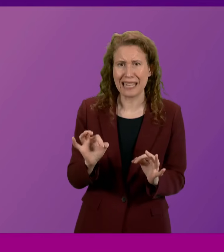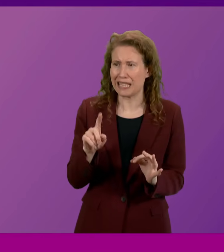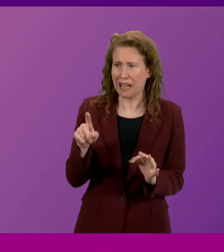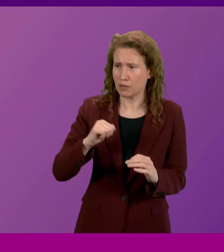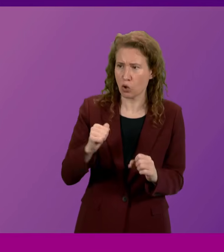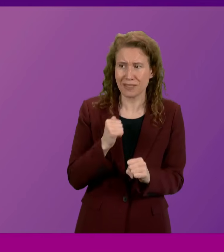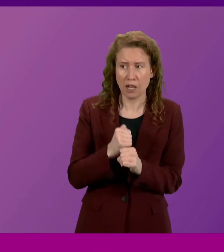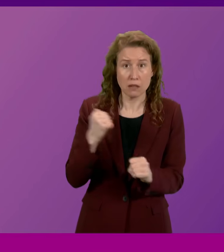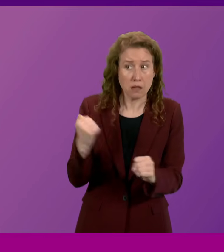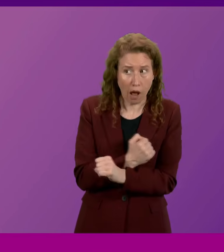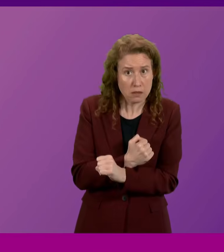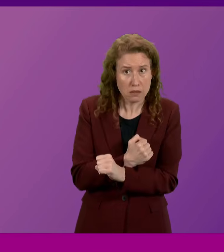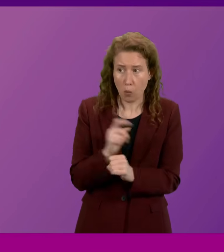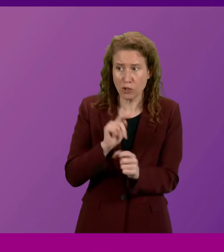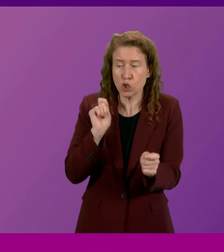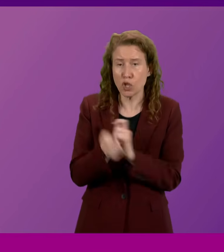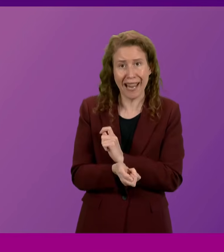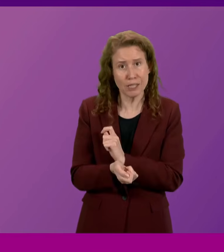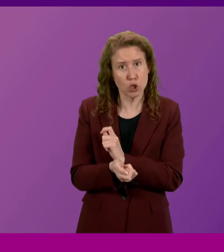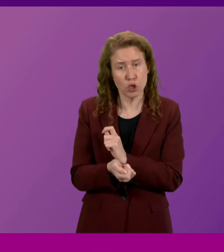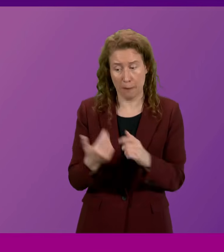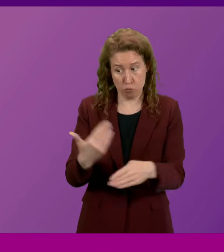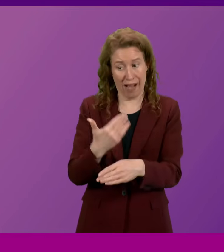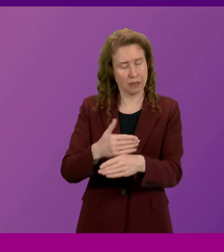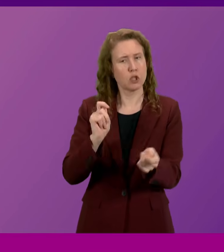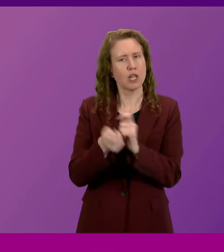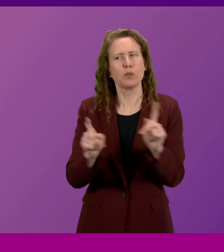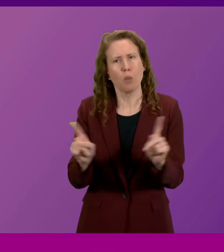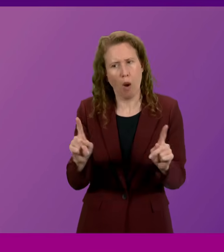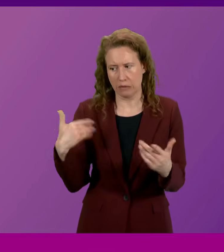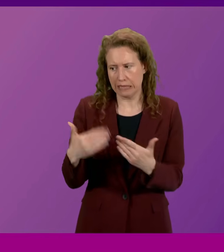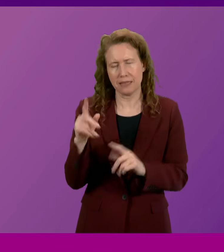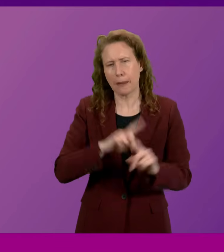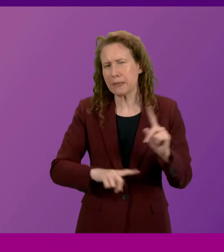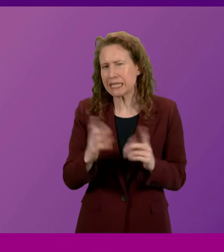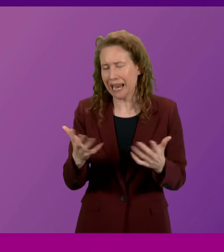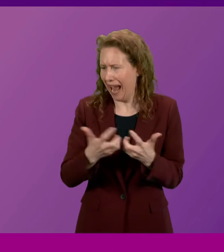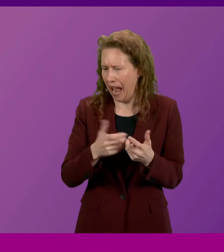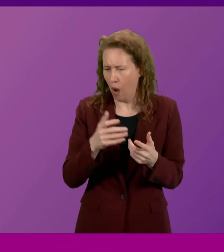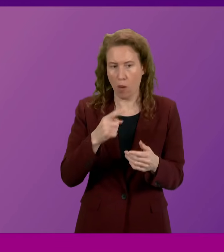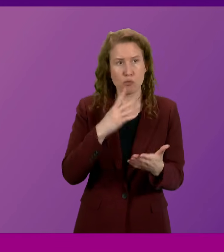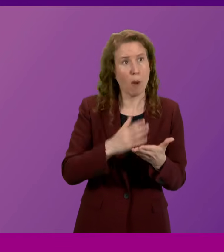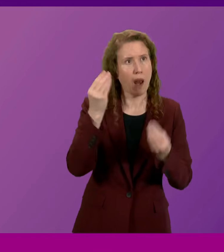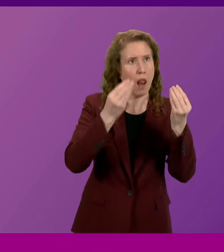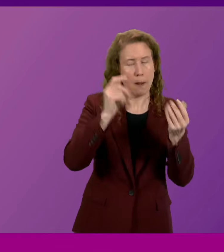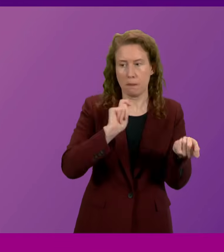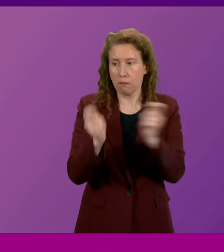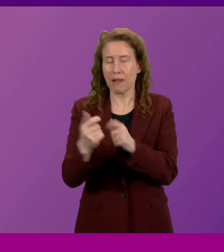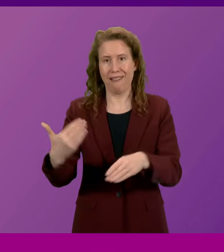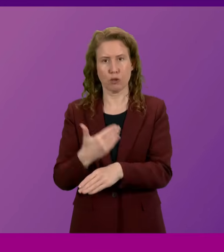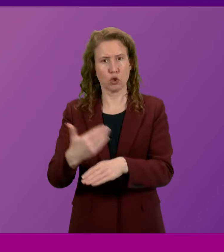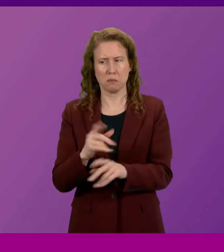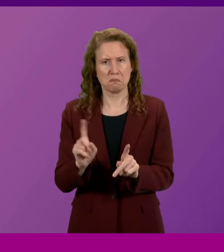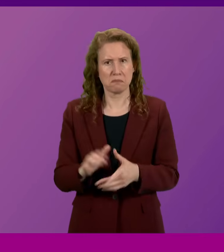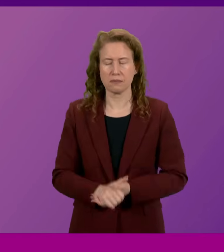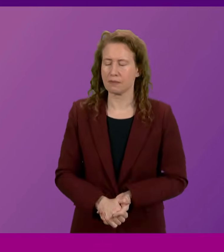the Scottish Government done differently in practical terms since that meeting to turn promises into action?